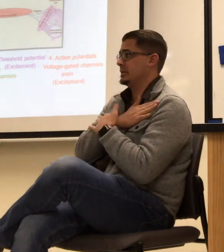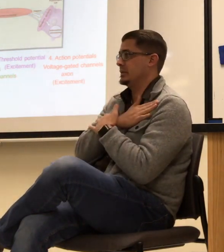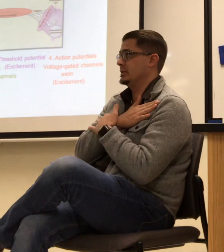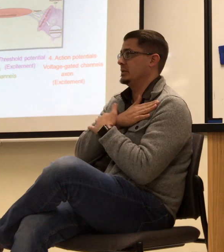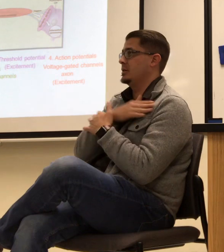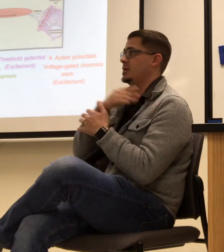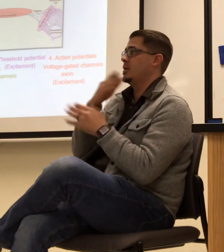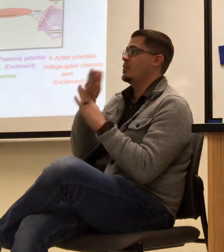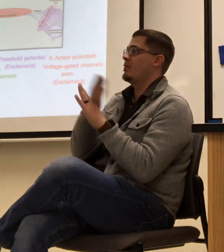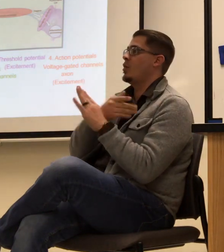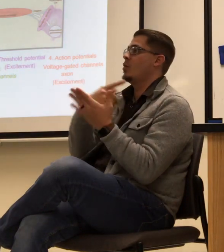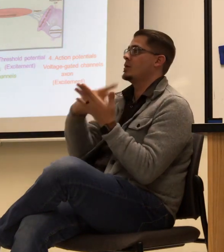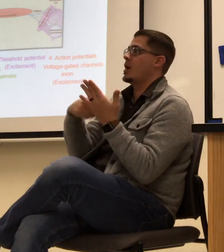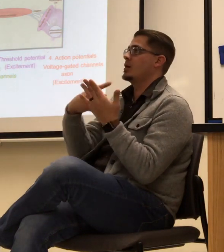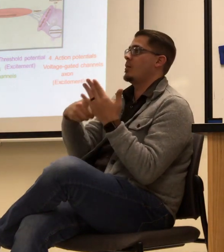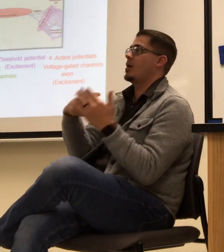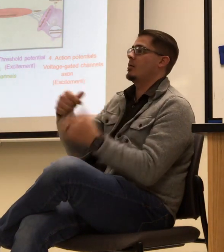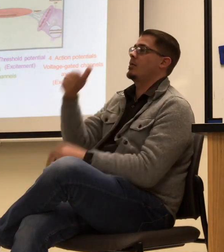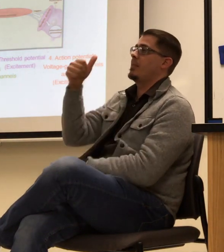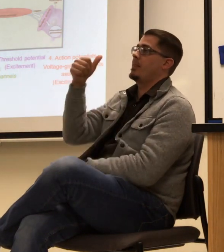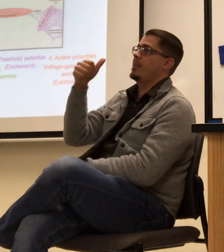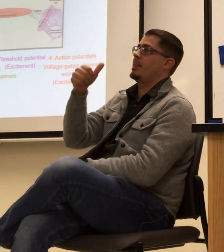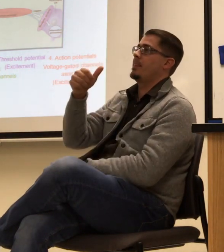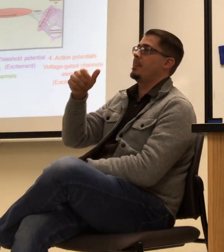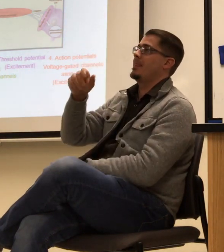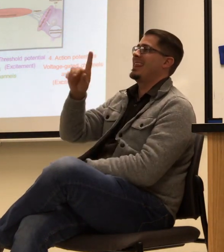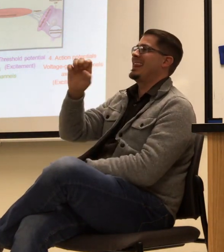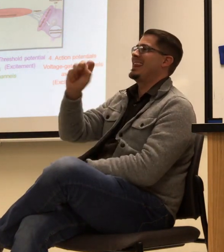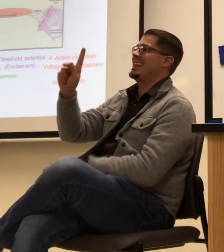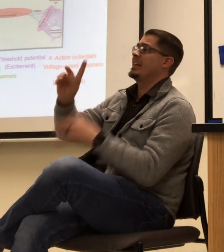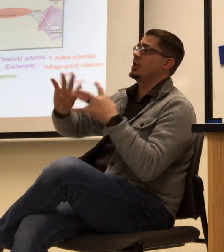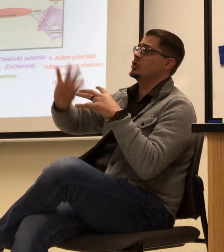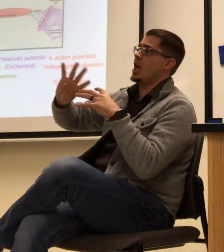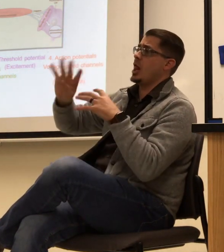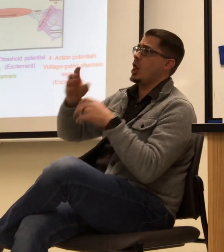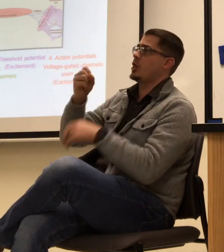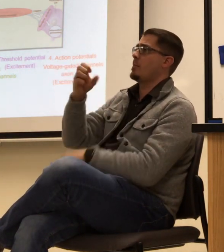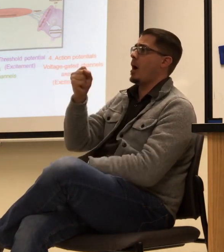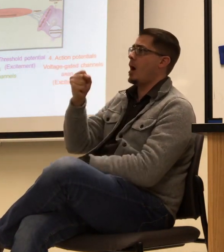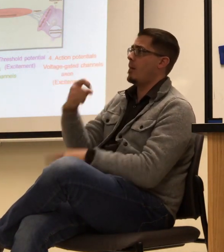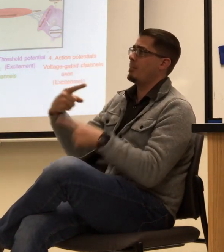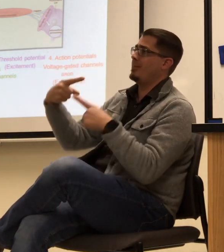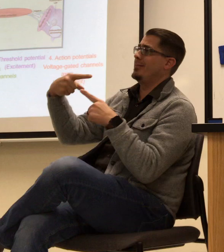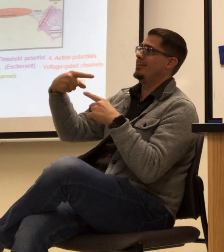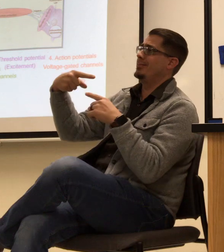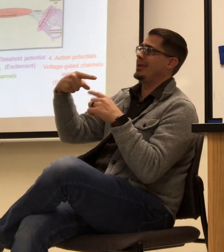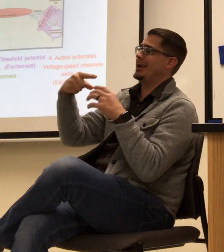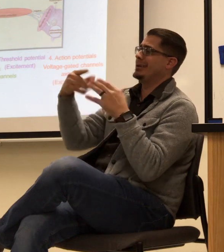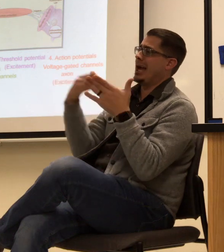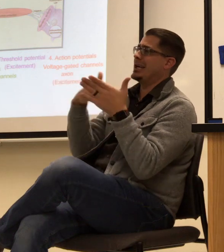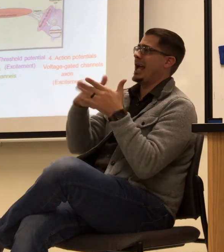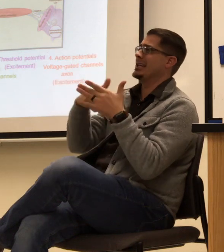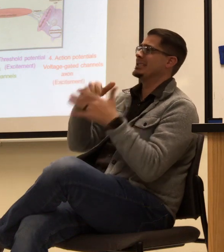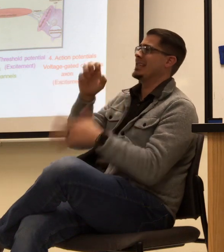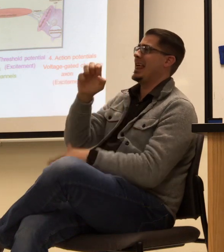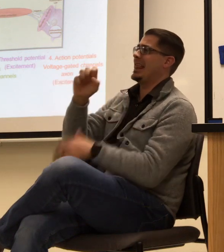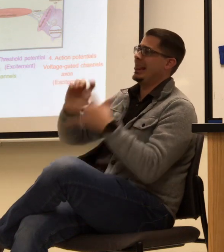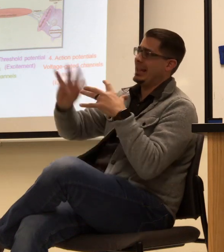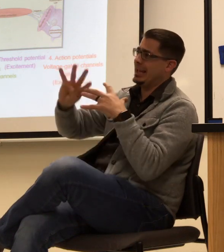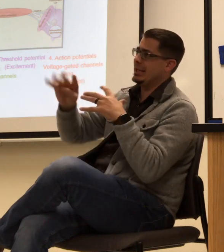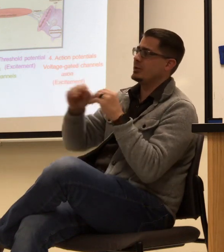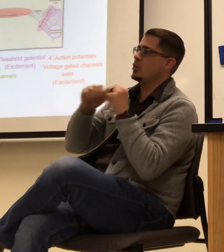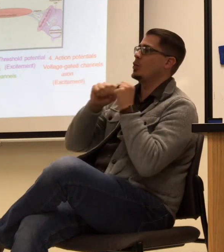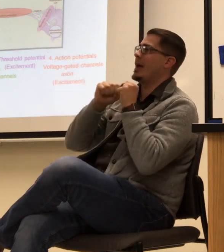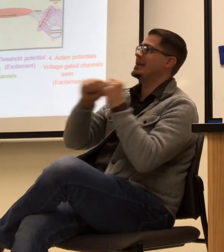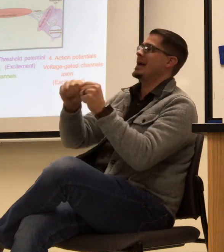with what we talked about here, the leak channels and with the pump counteracting the leak to maintain that negative 70. So